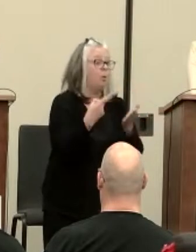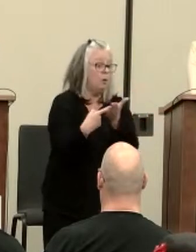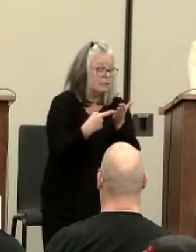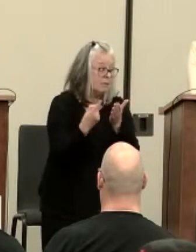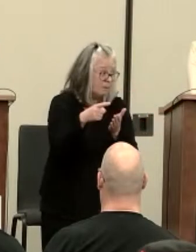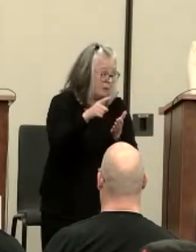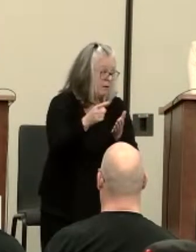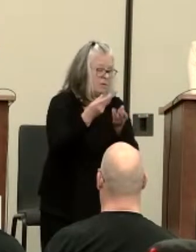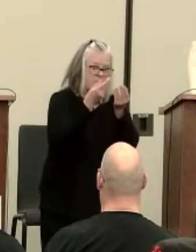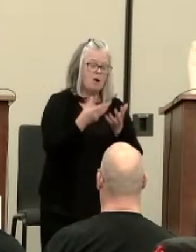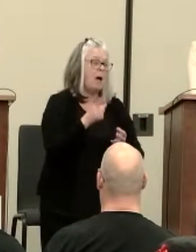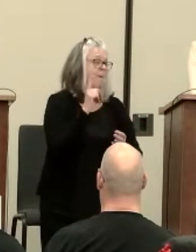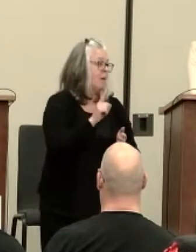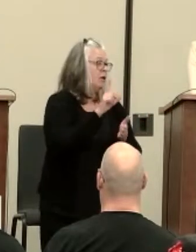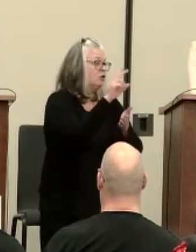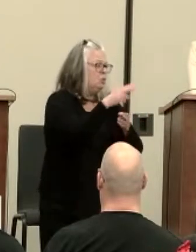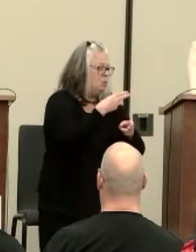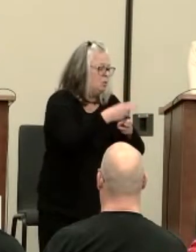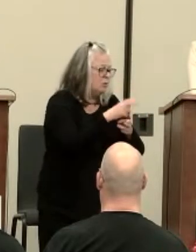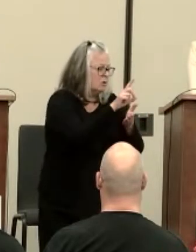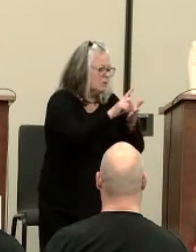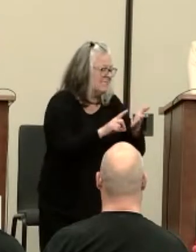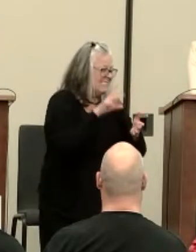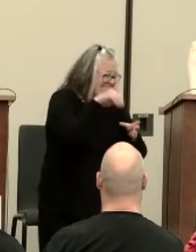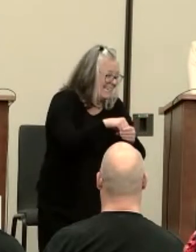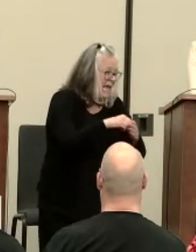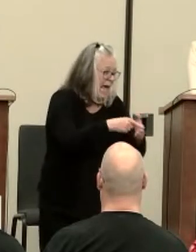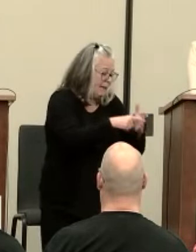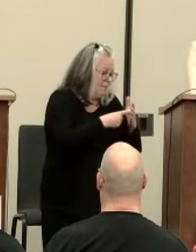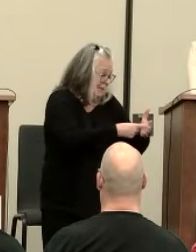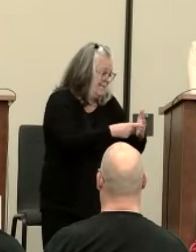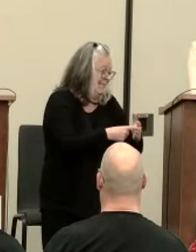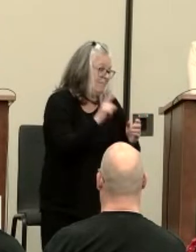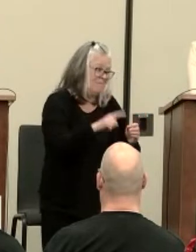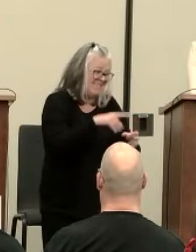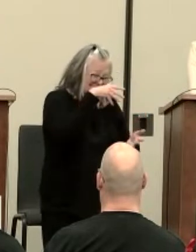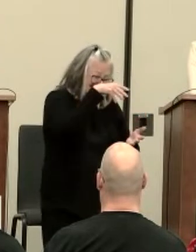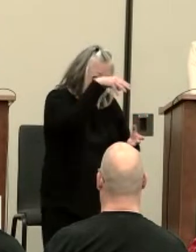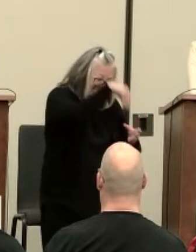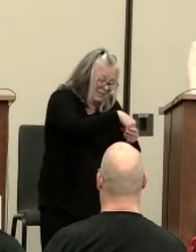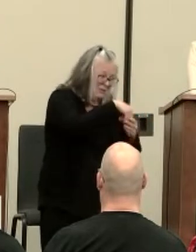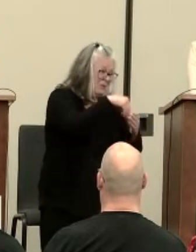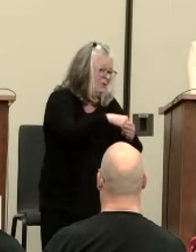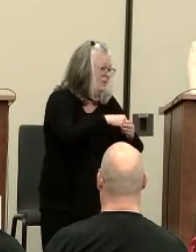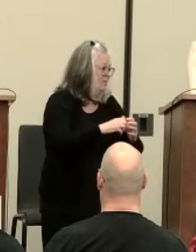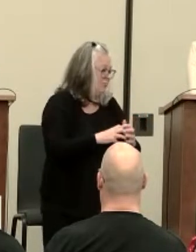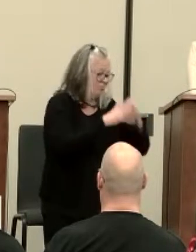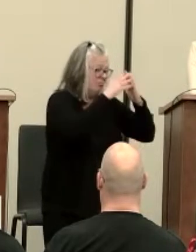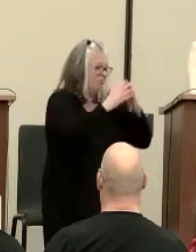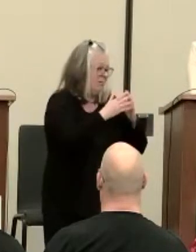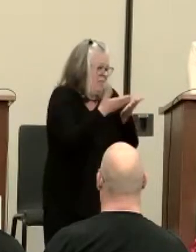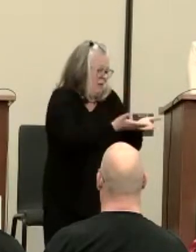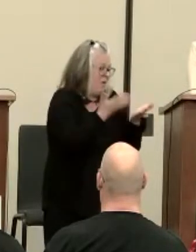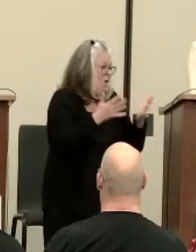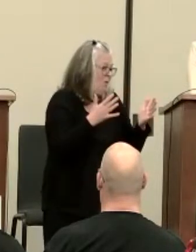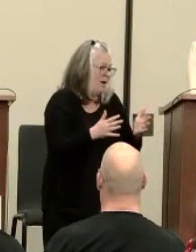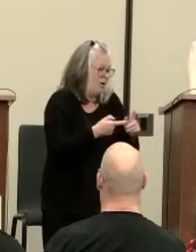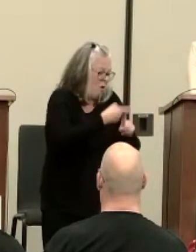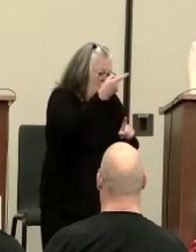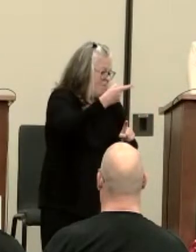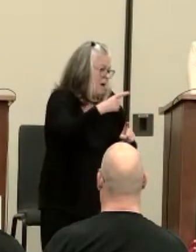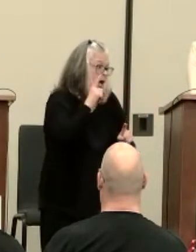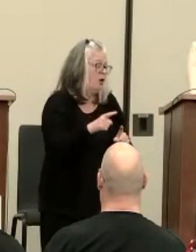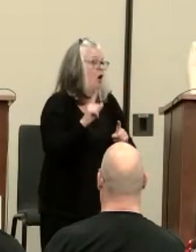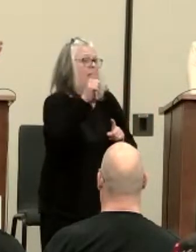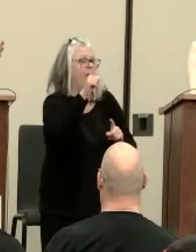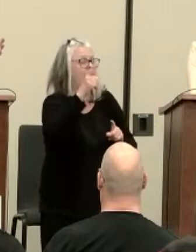universal design into the design at the beginning. It should be baked in and be something that's taken as a given. Because too often what happens is